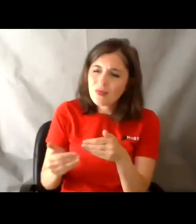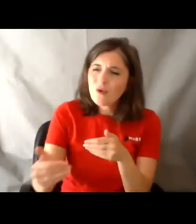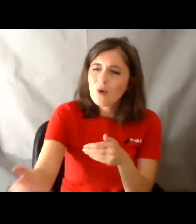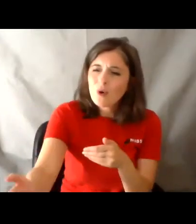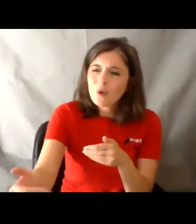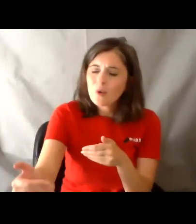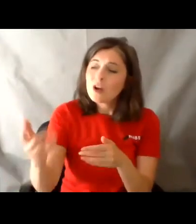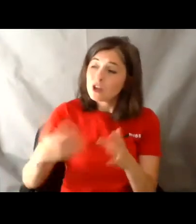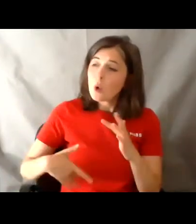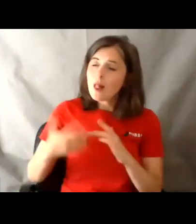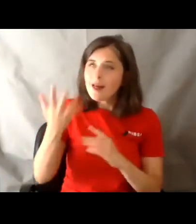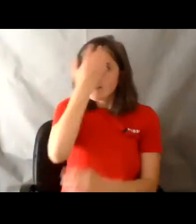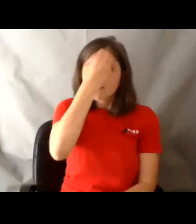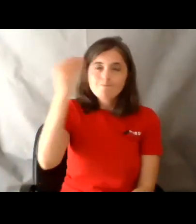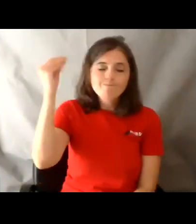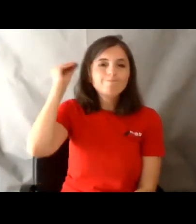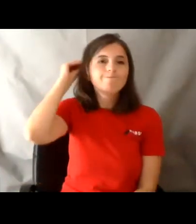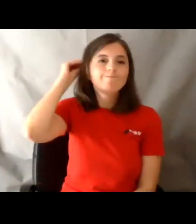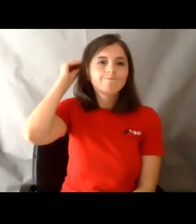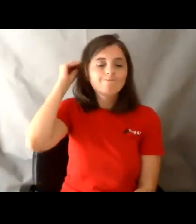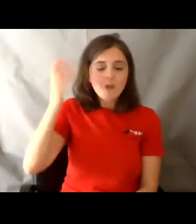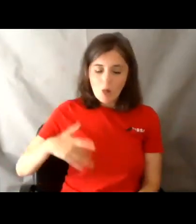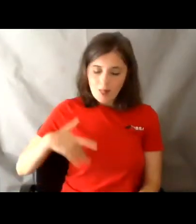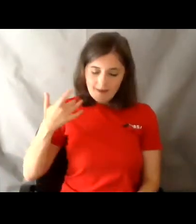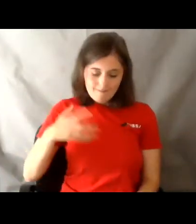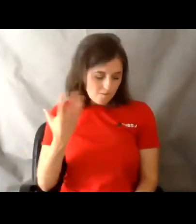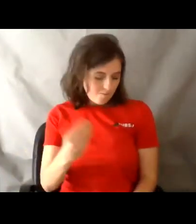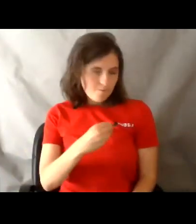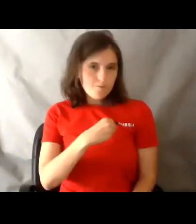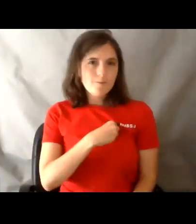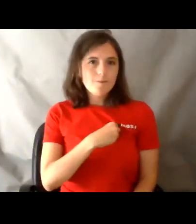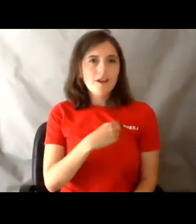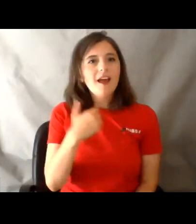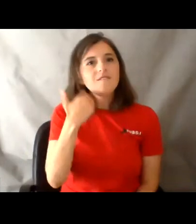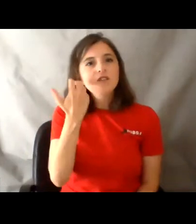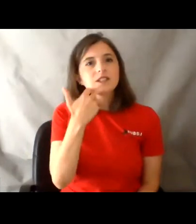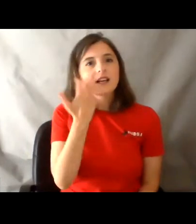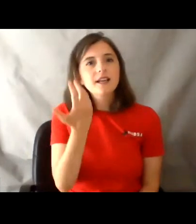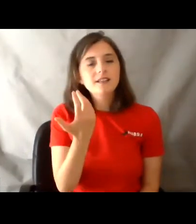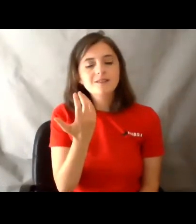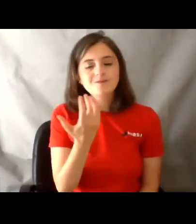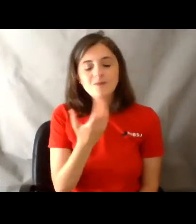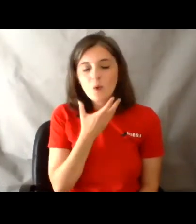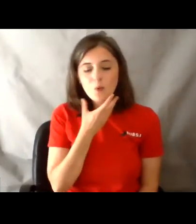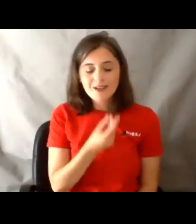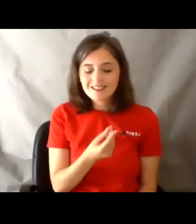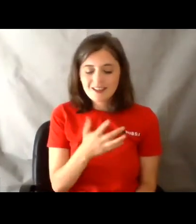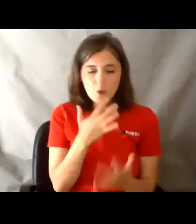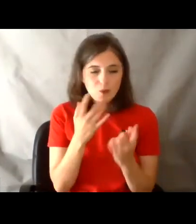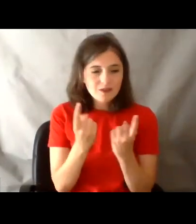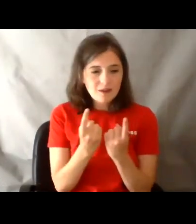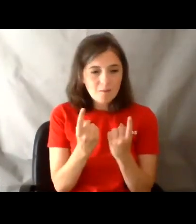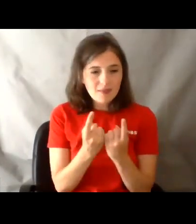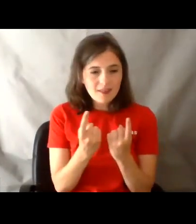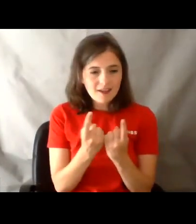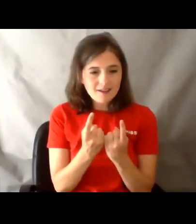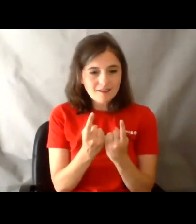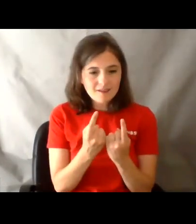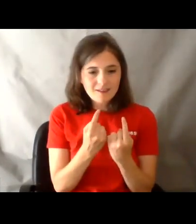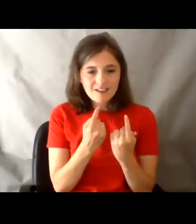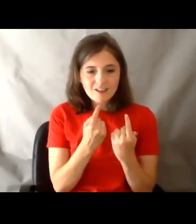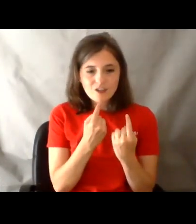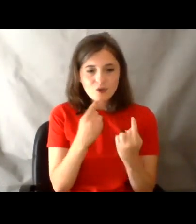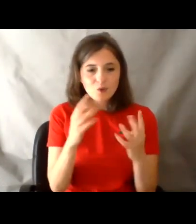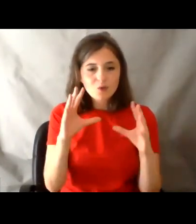my memories and in my heart every day. I just wish there was something to take the